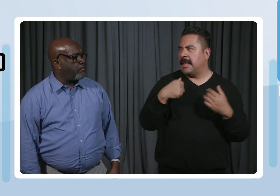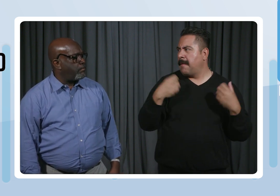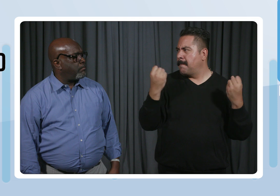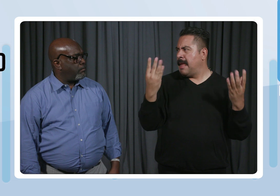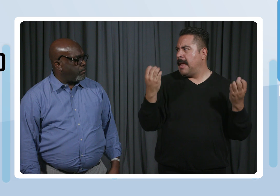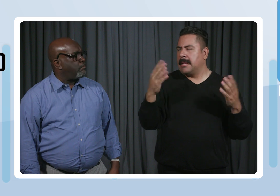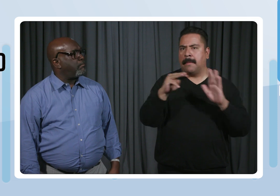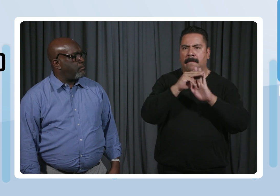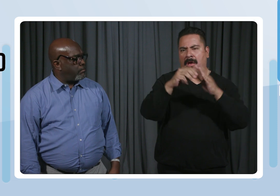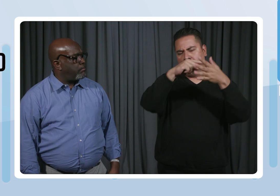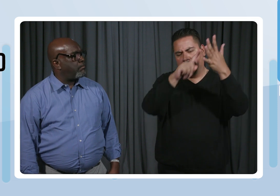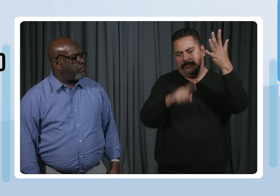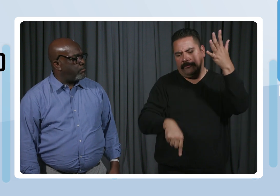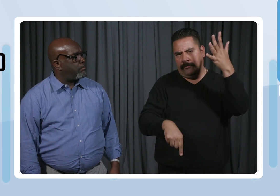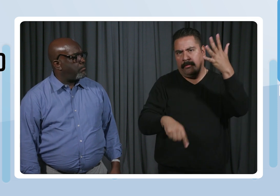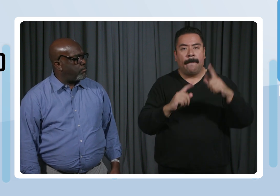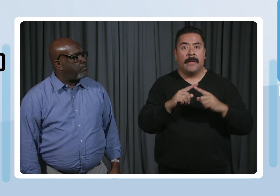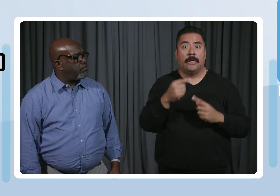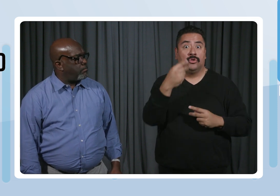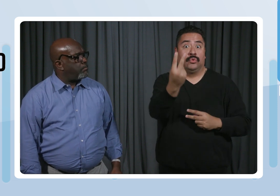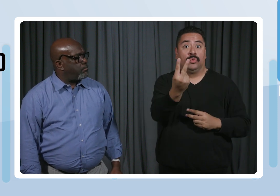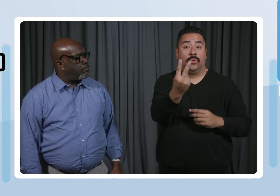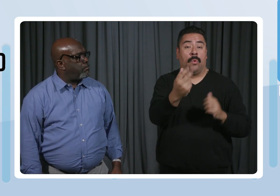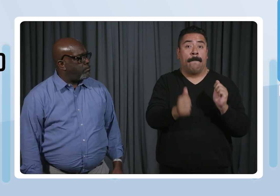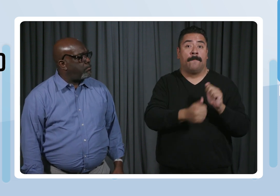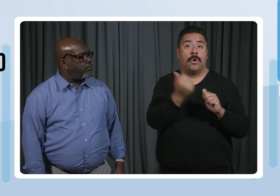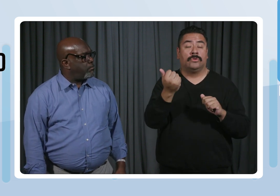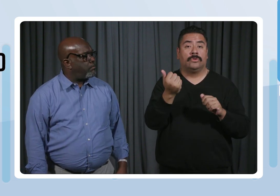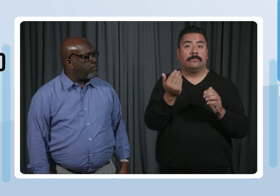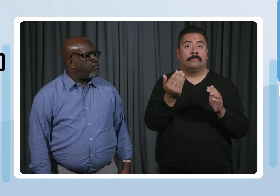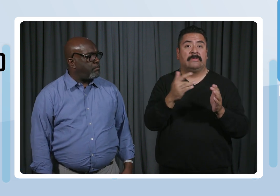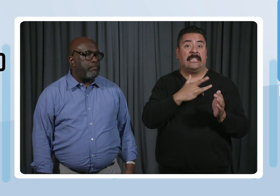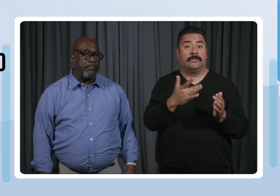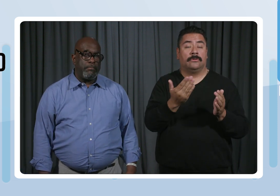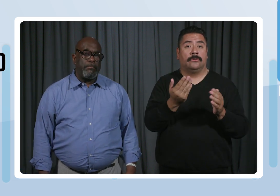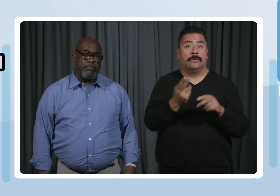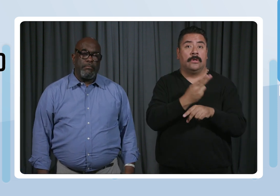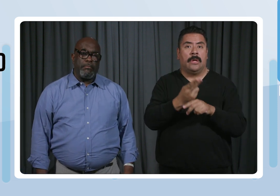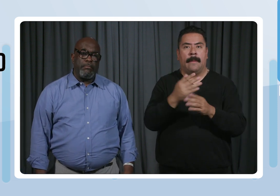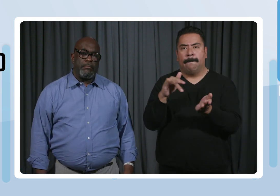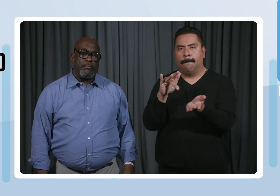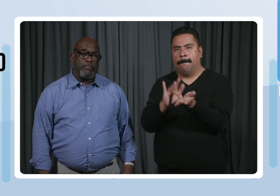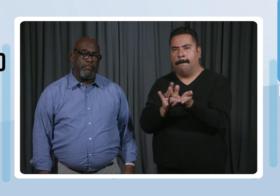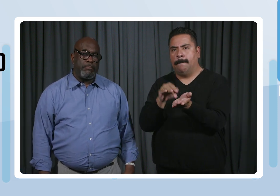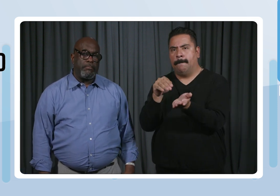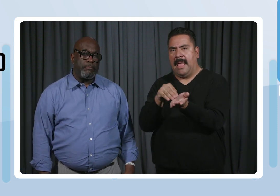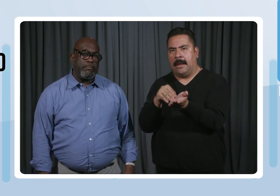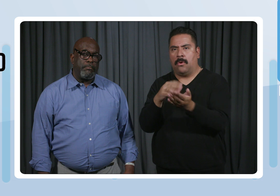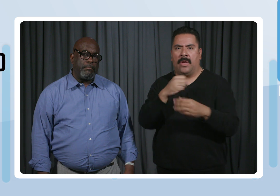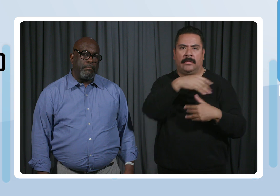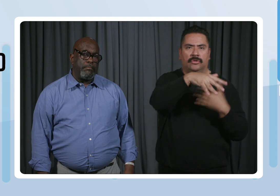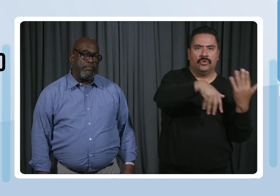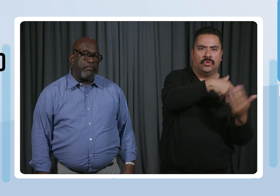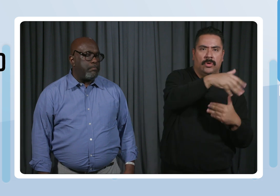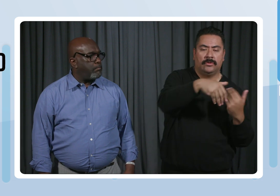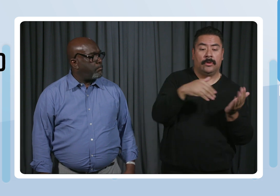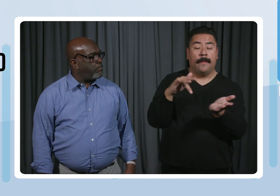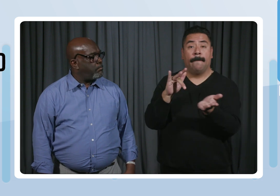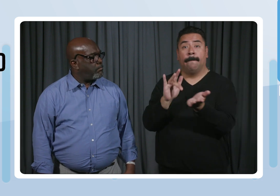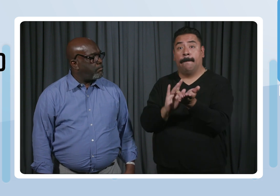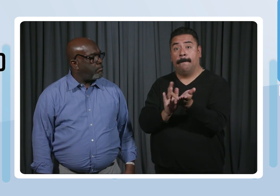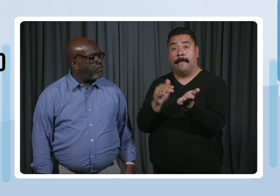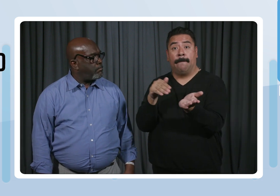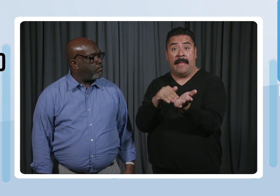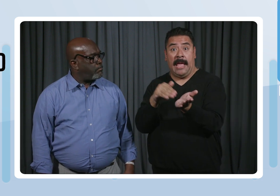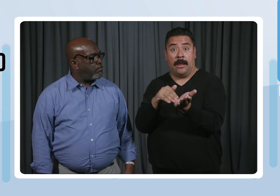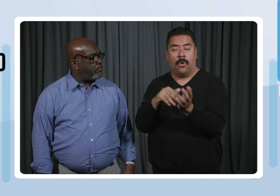but two that are most commonly discussed are the medical model and the social model. And the medical model